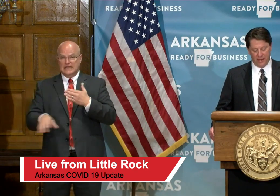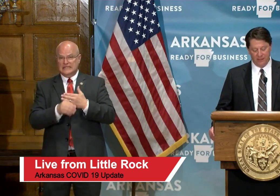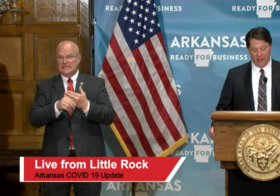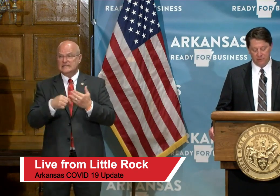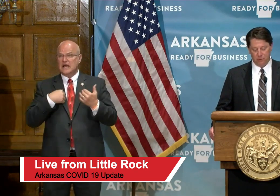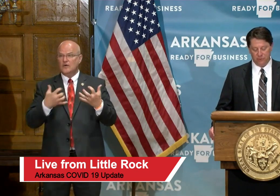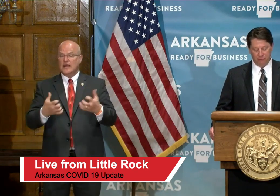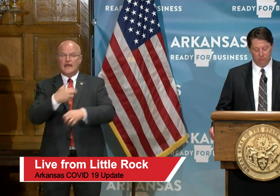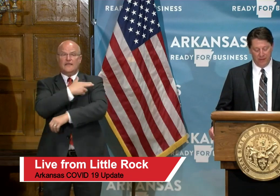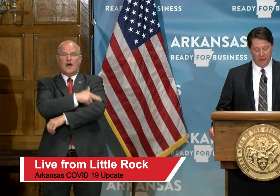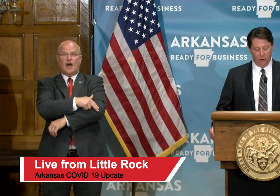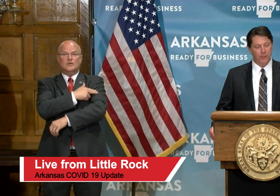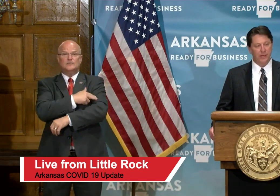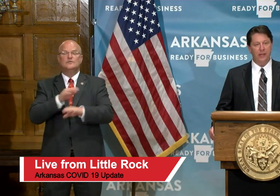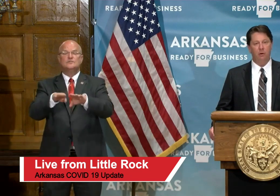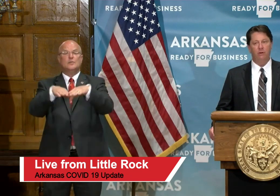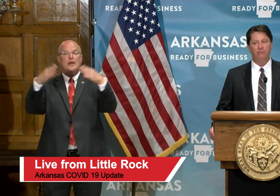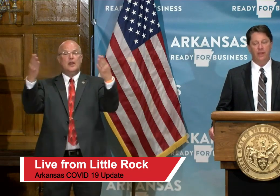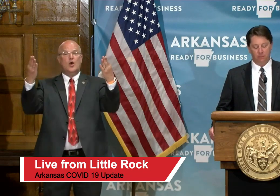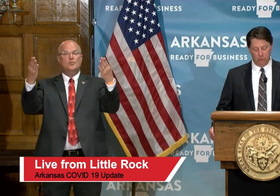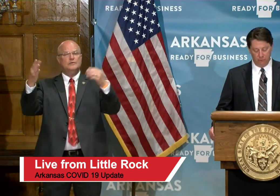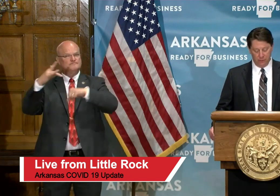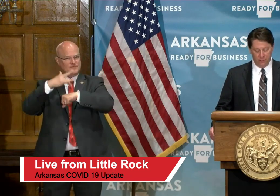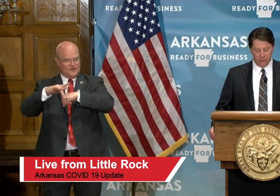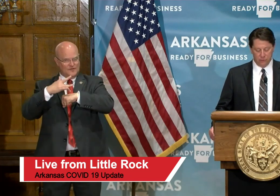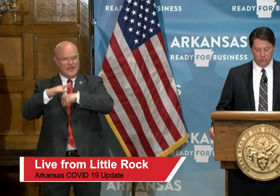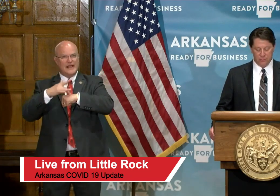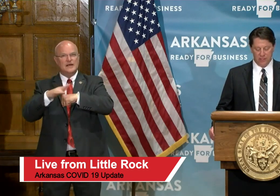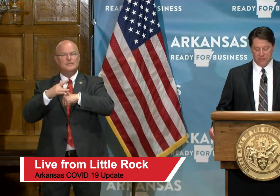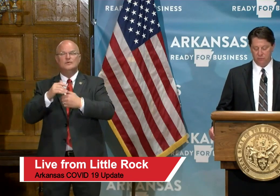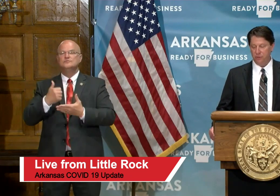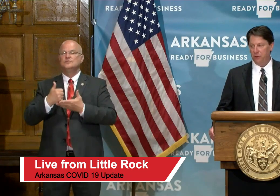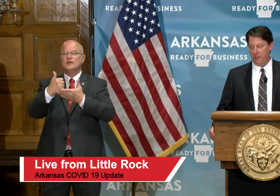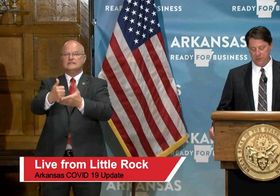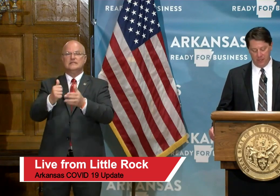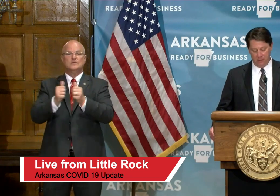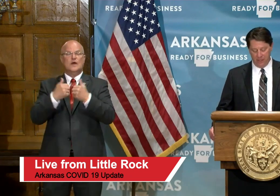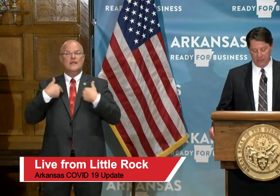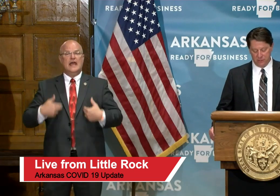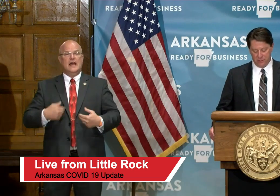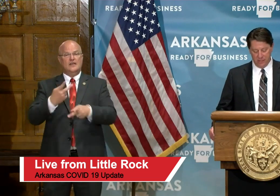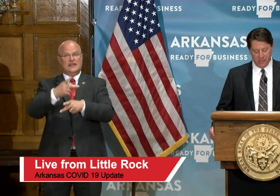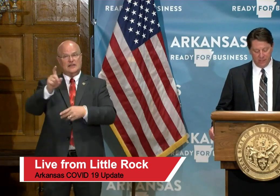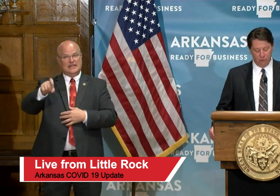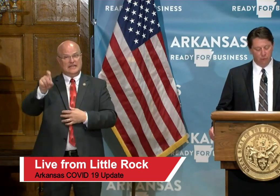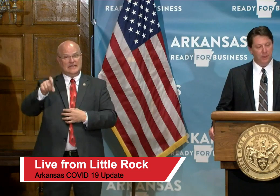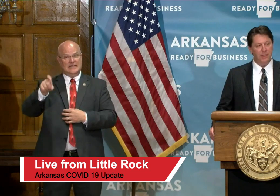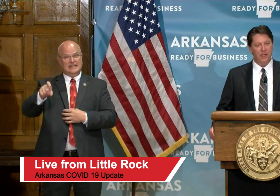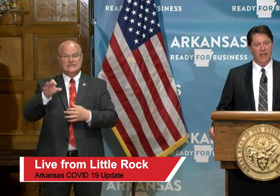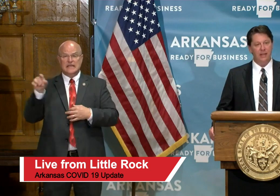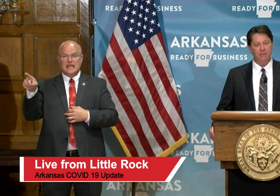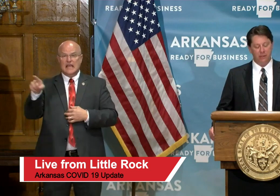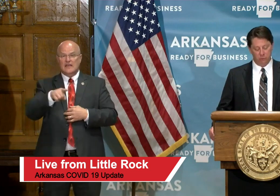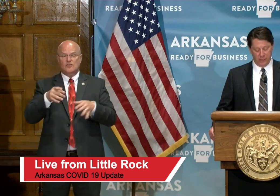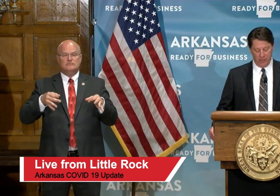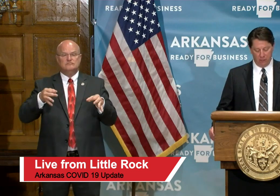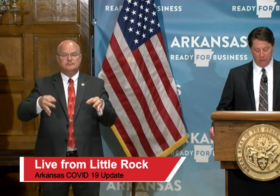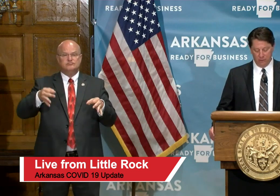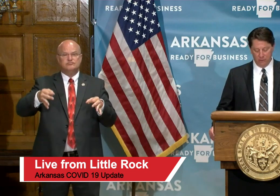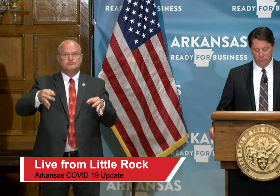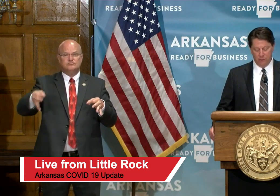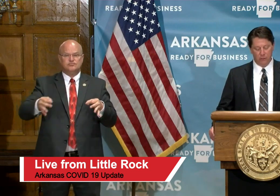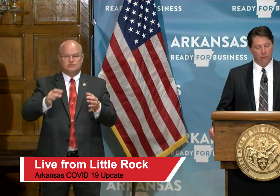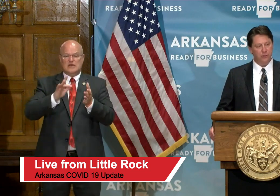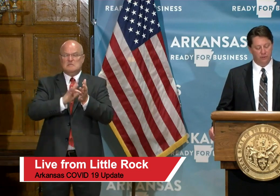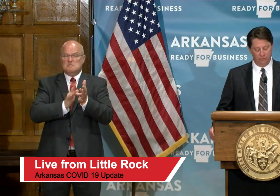also like to add that hospitals have remained open and are available to assist with your health care needs. If you have been delaying medical